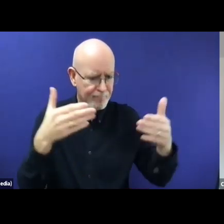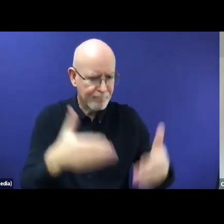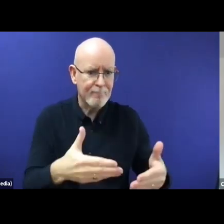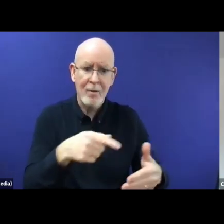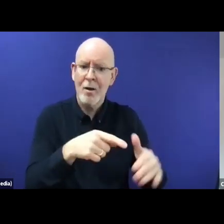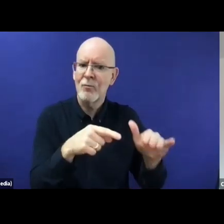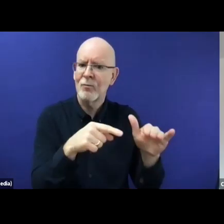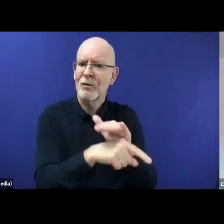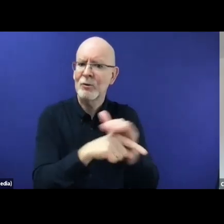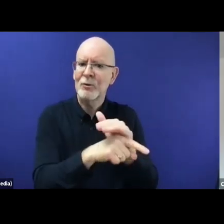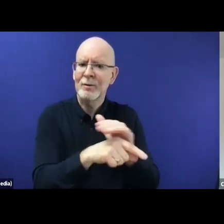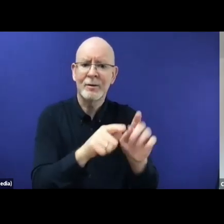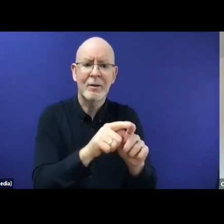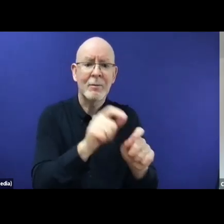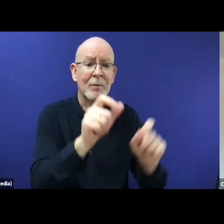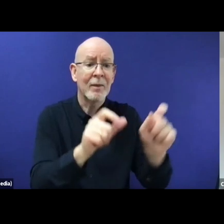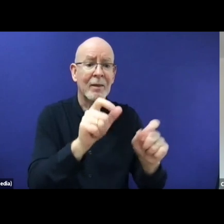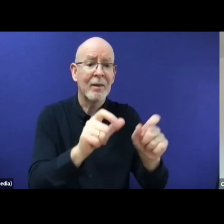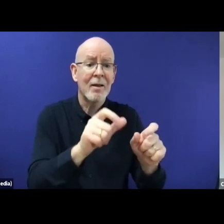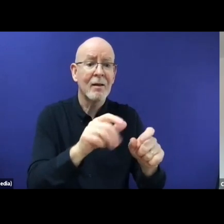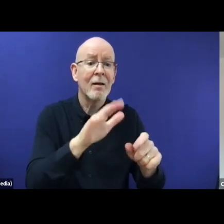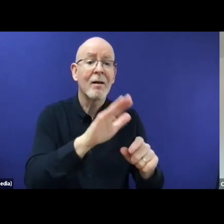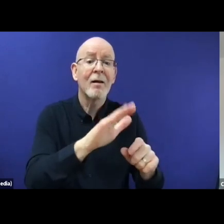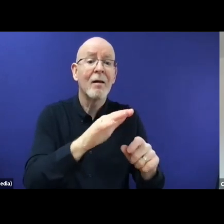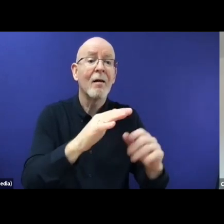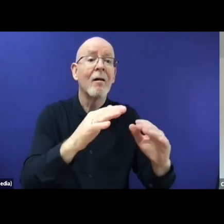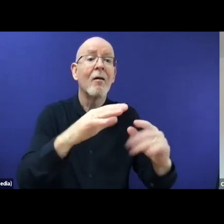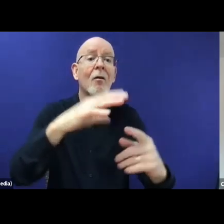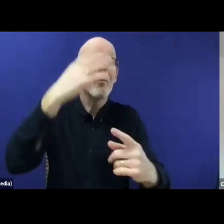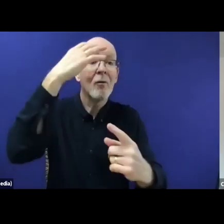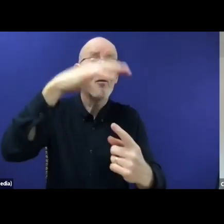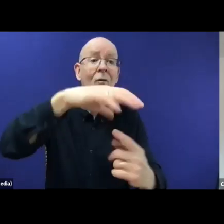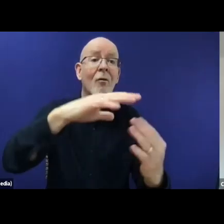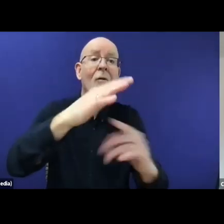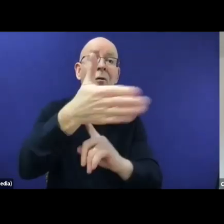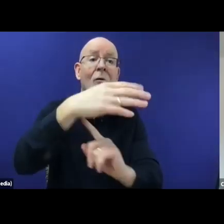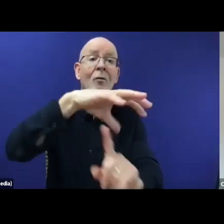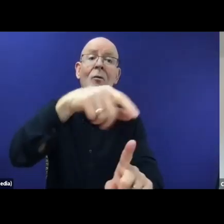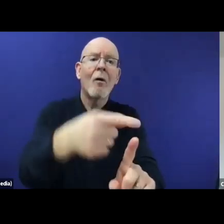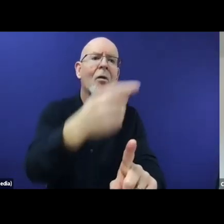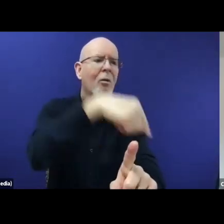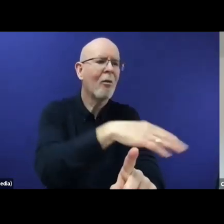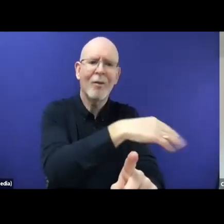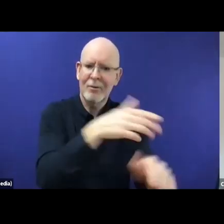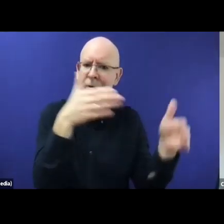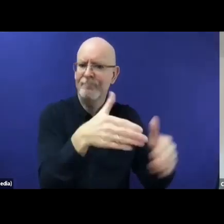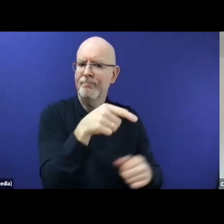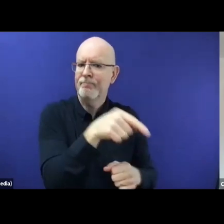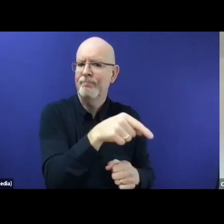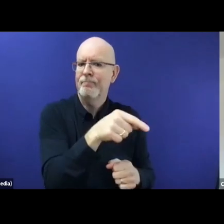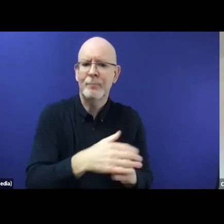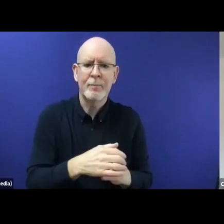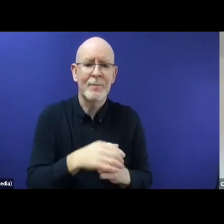when refugees find themselves in another or the same armed conflict across the border. And we know that UNHCR increasingly deals